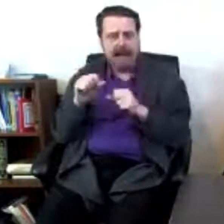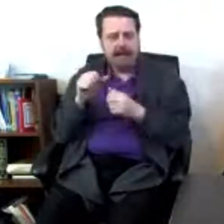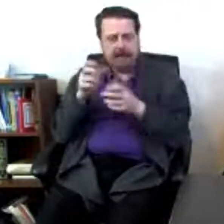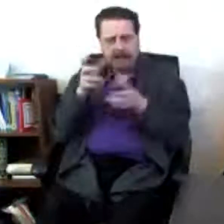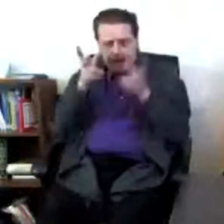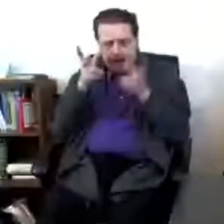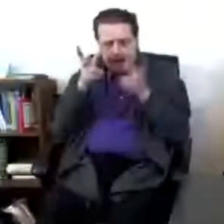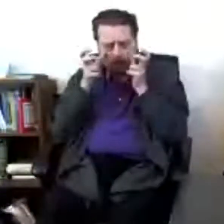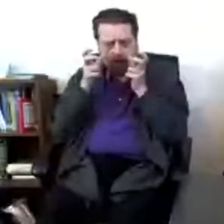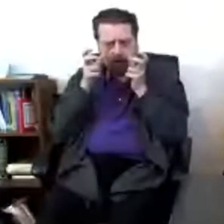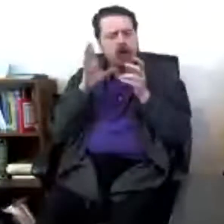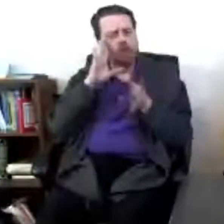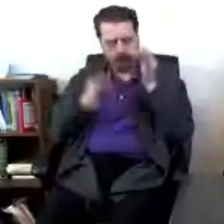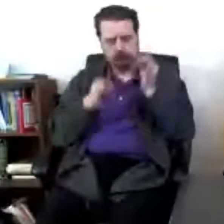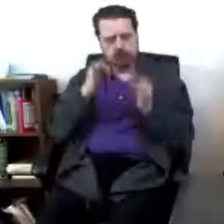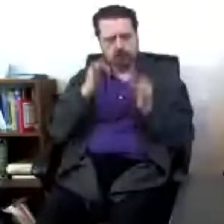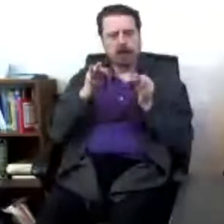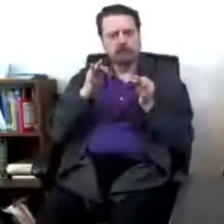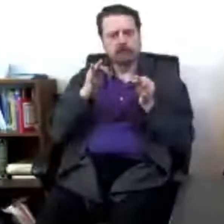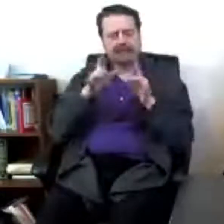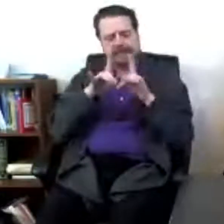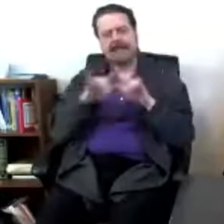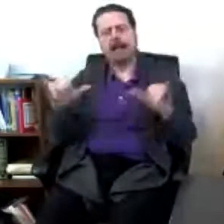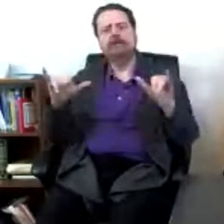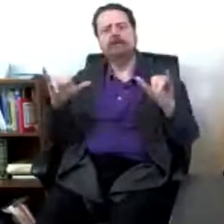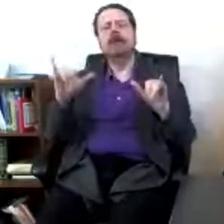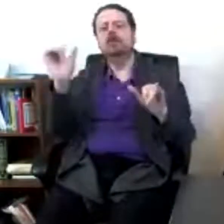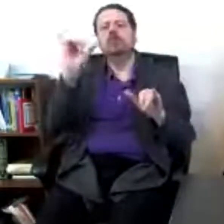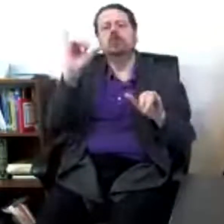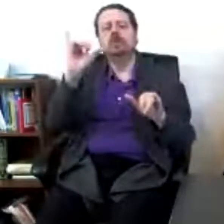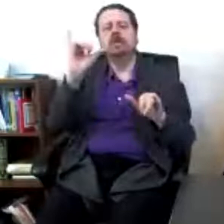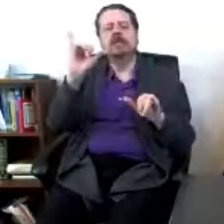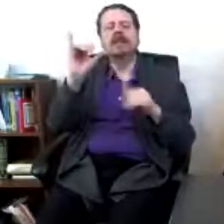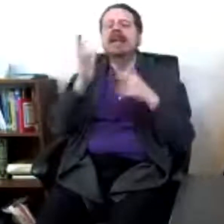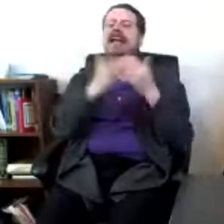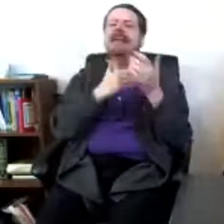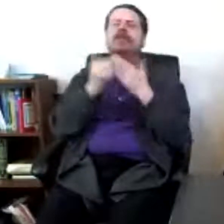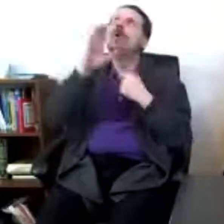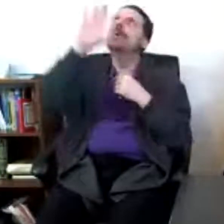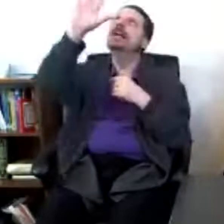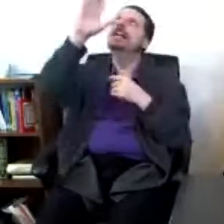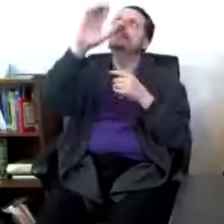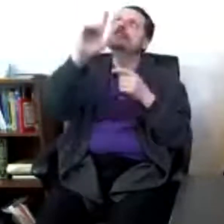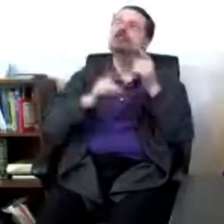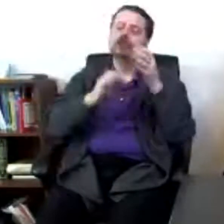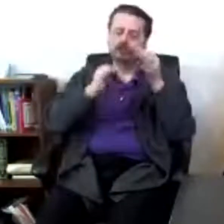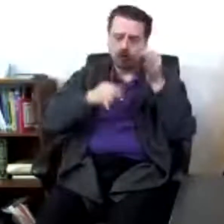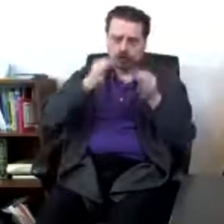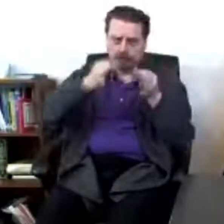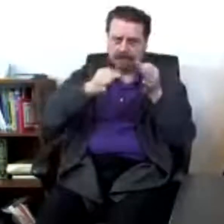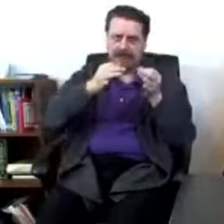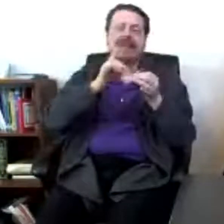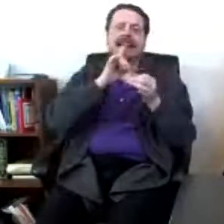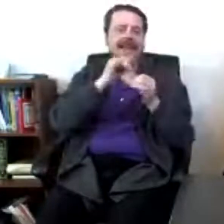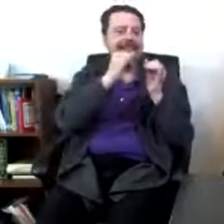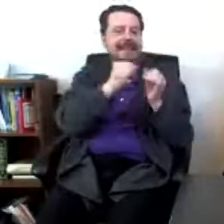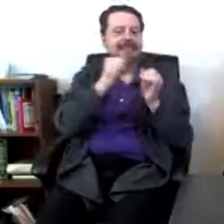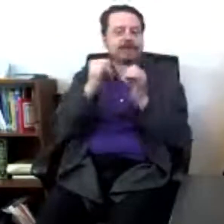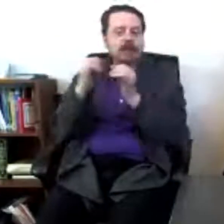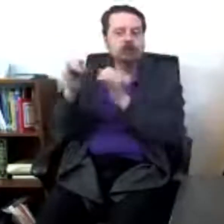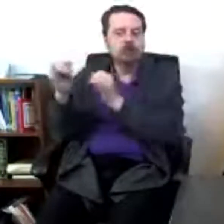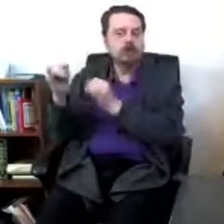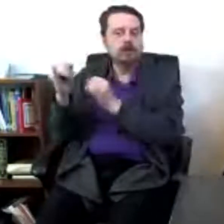will judge all of them all at once, even though His judgment is very individually